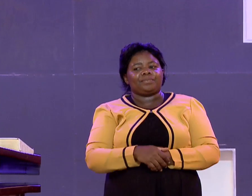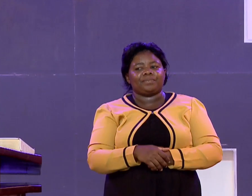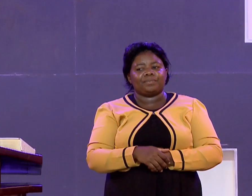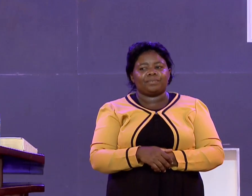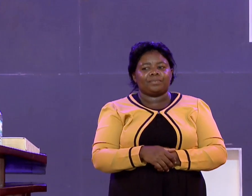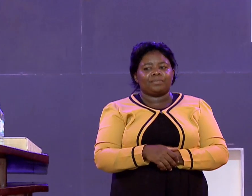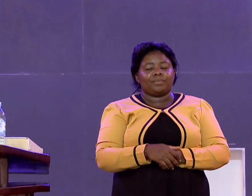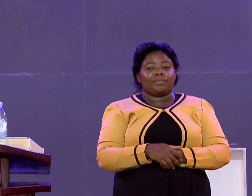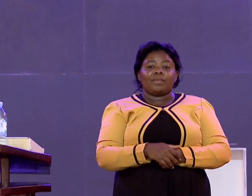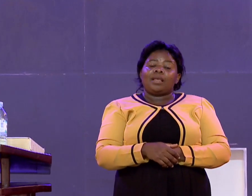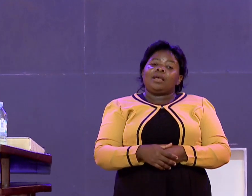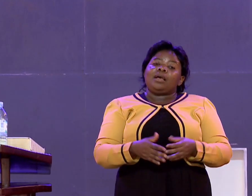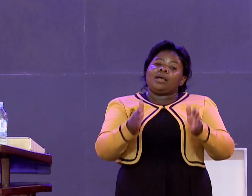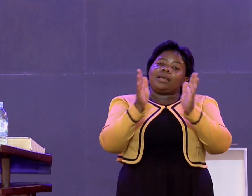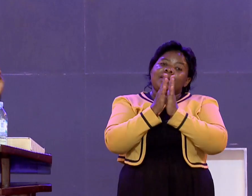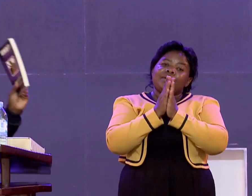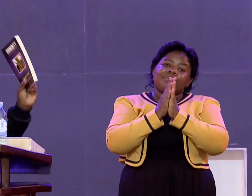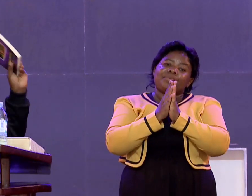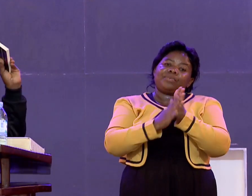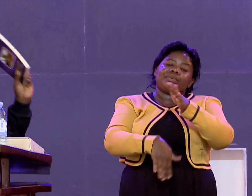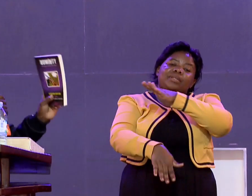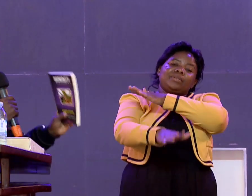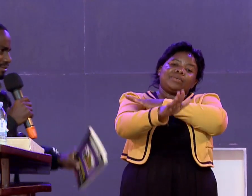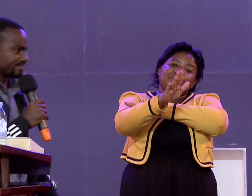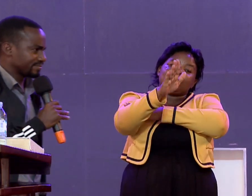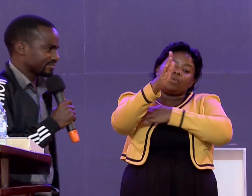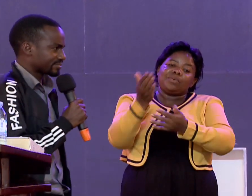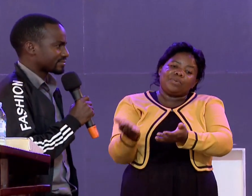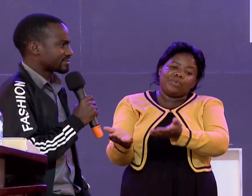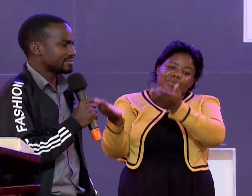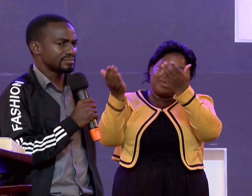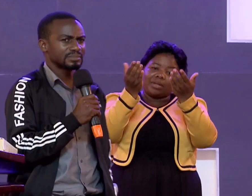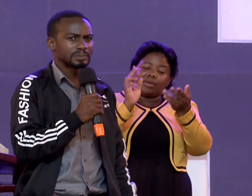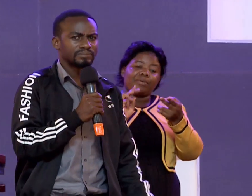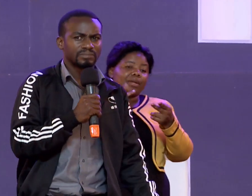does it. May these weeks God take us to a school of humility.